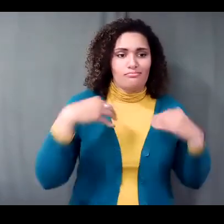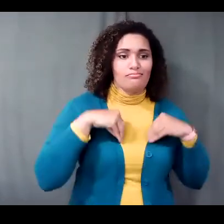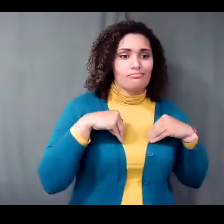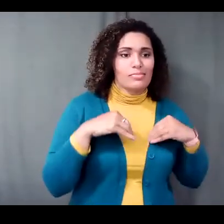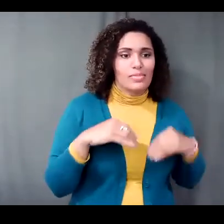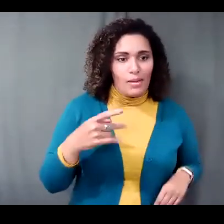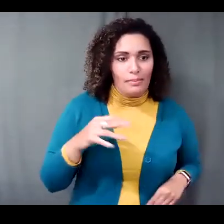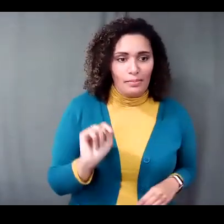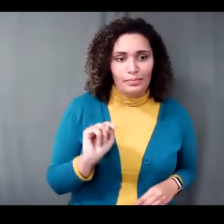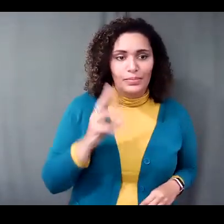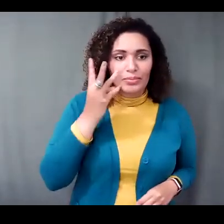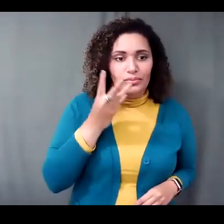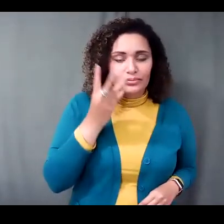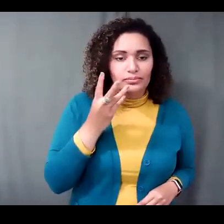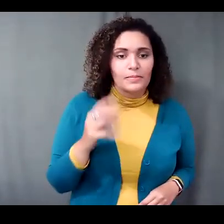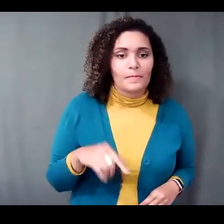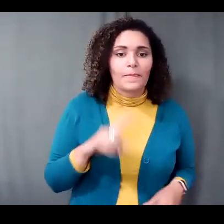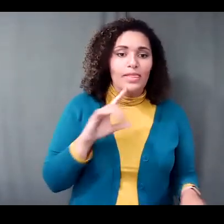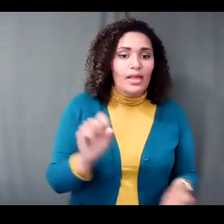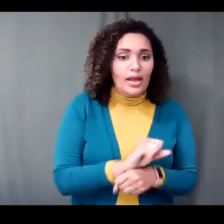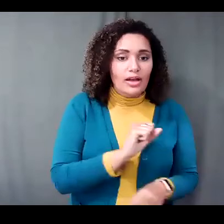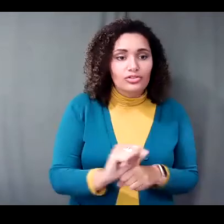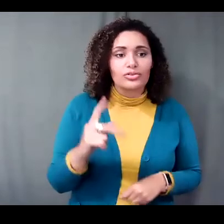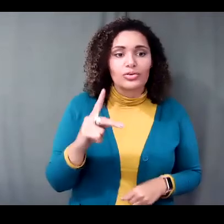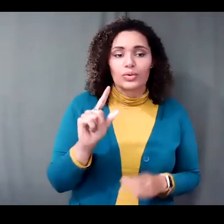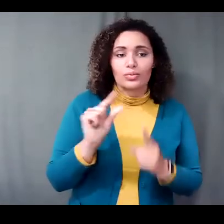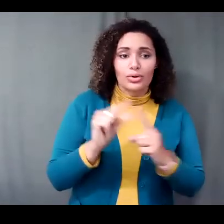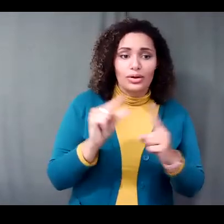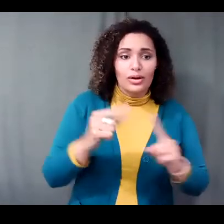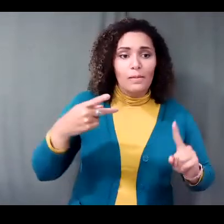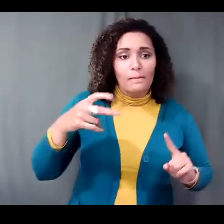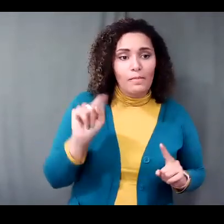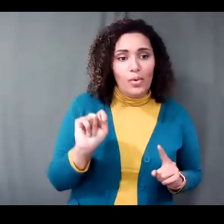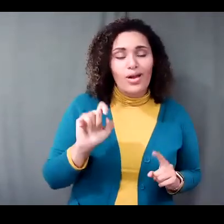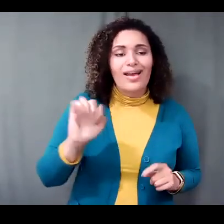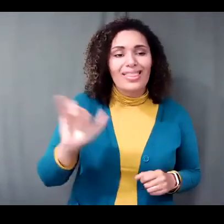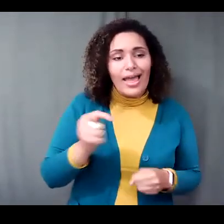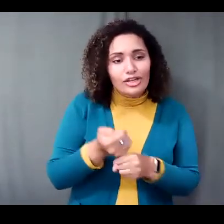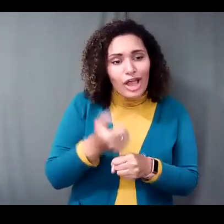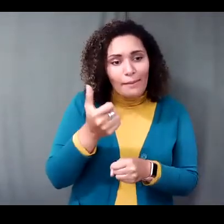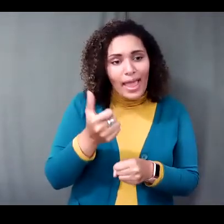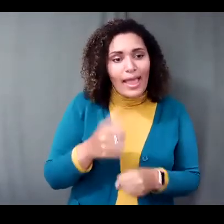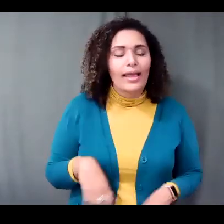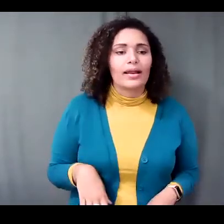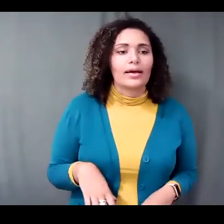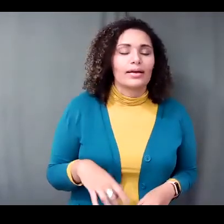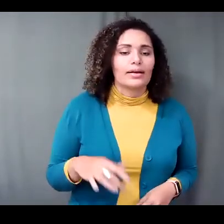wine. The actual word port, like champagne, is